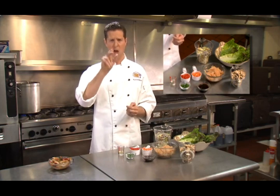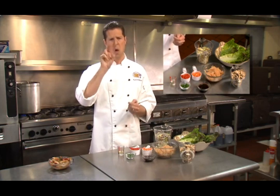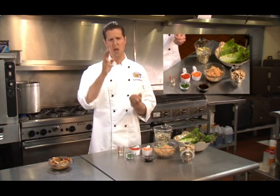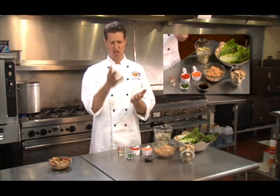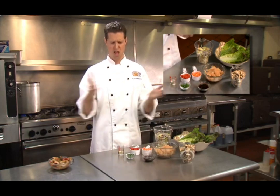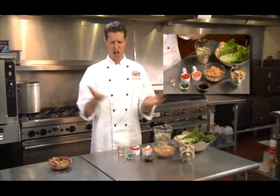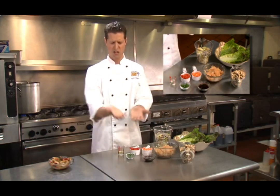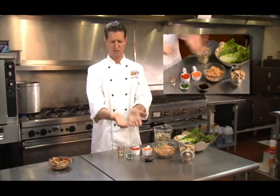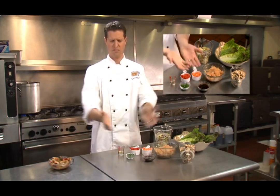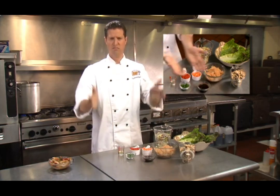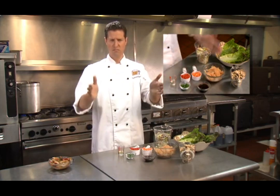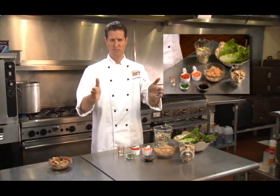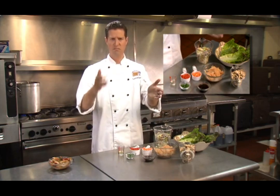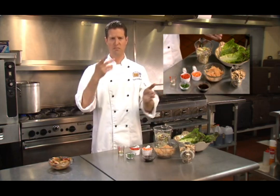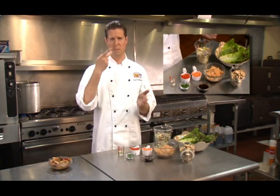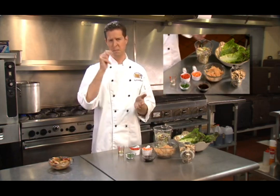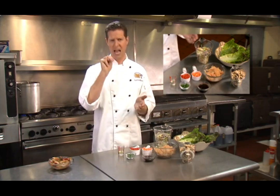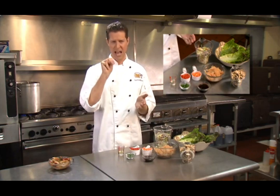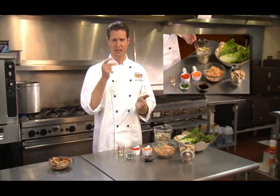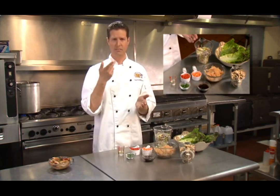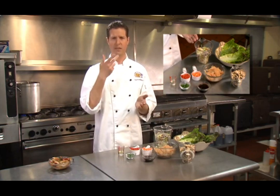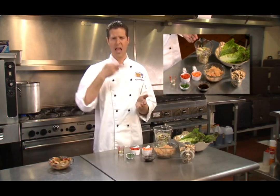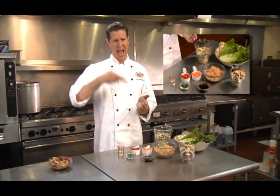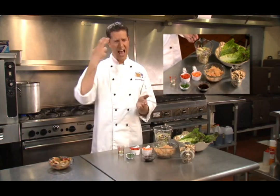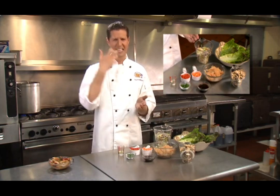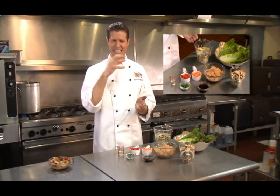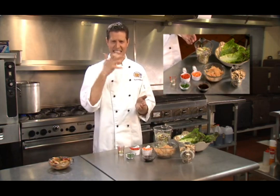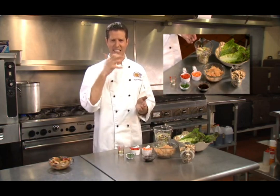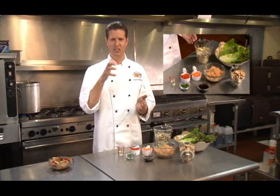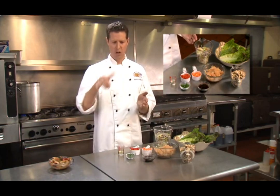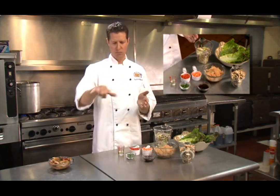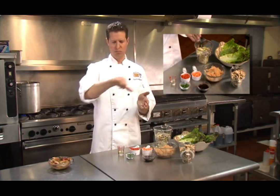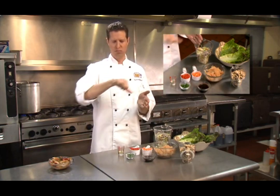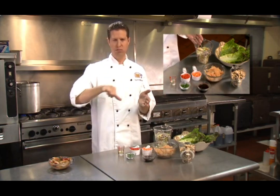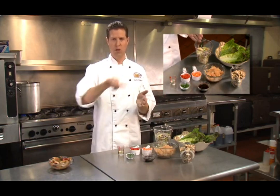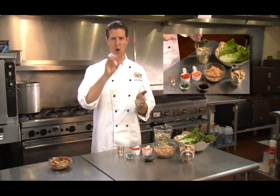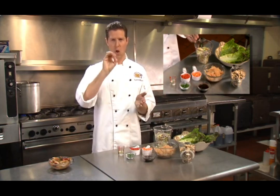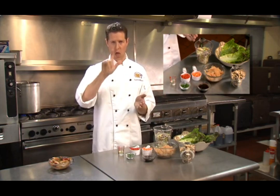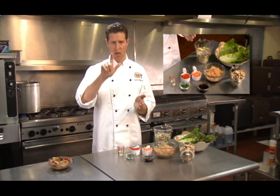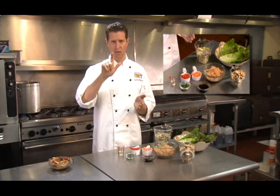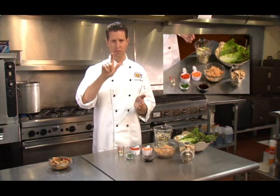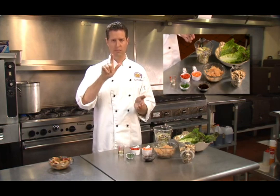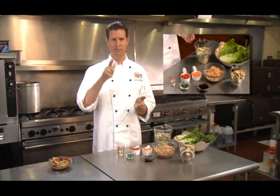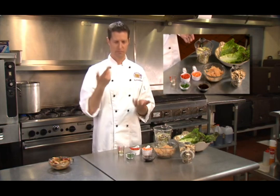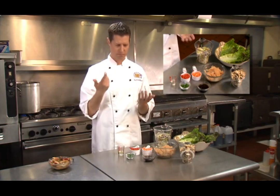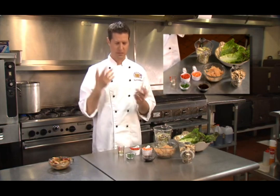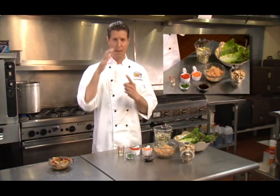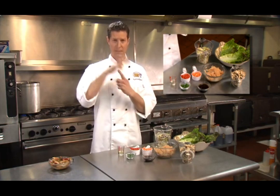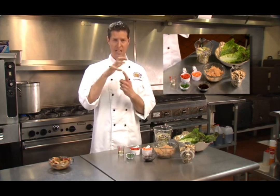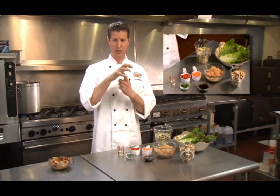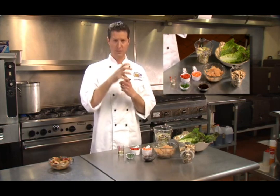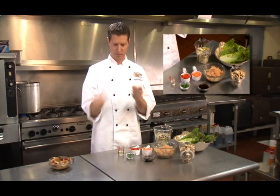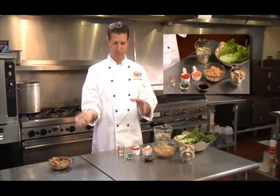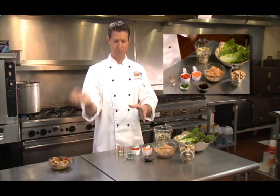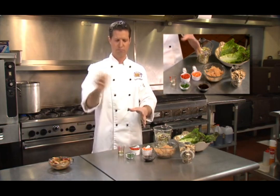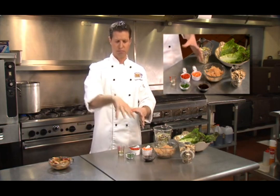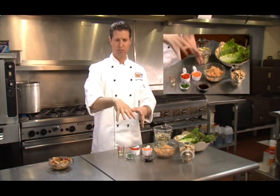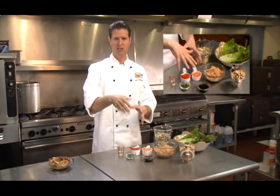In a wok or large pan over high heat, add oil. Sauté the mushrooms for about 1 to 2